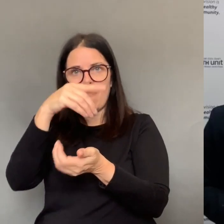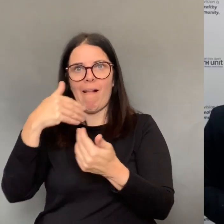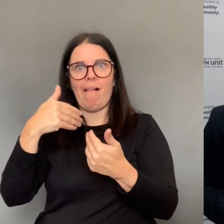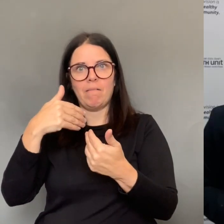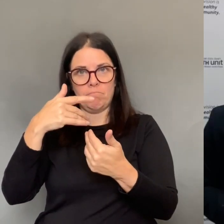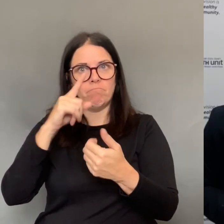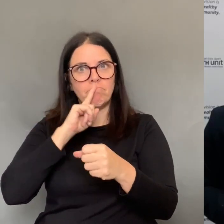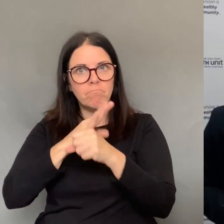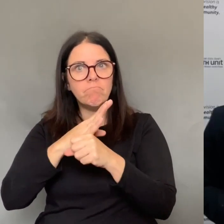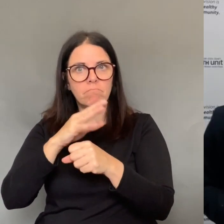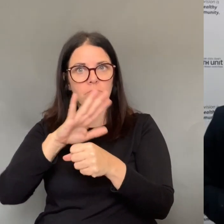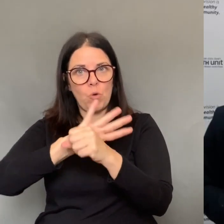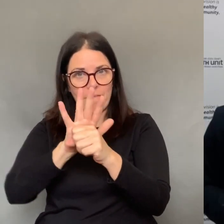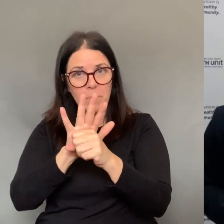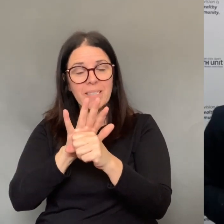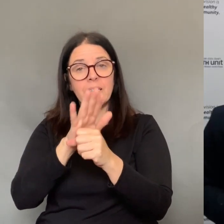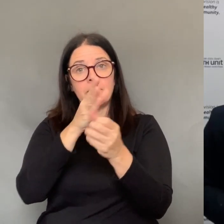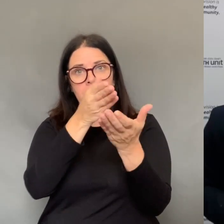do.